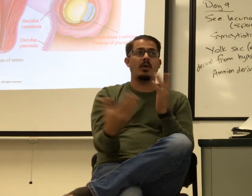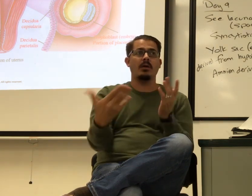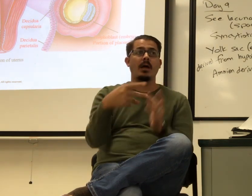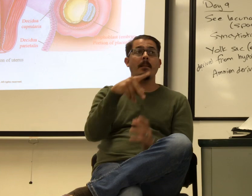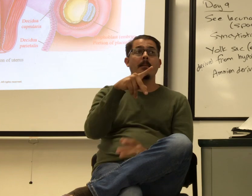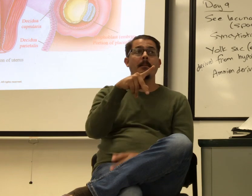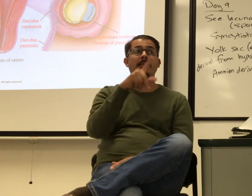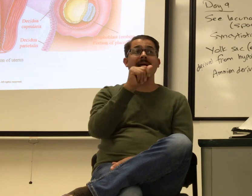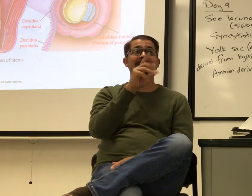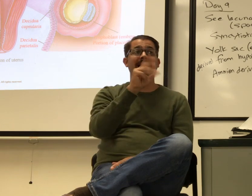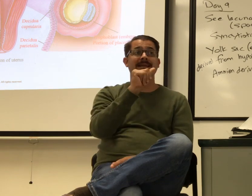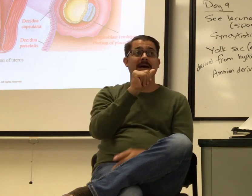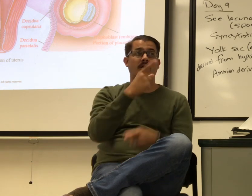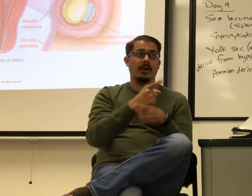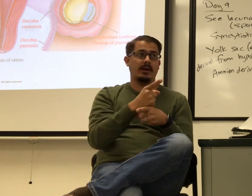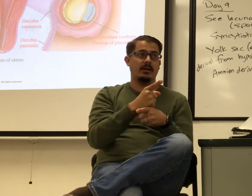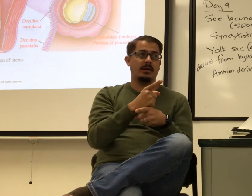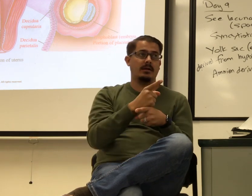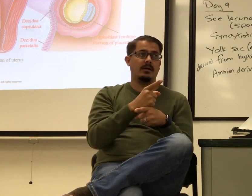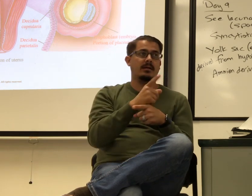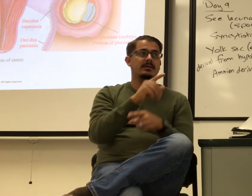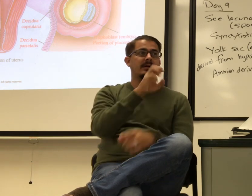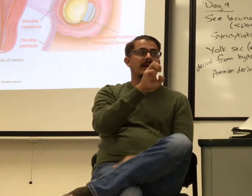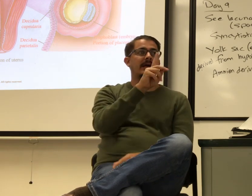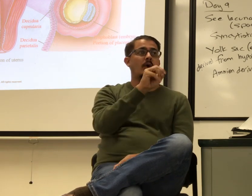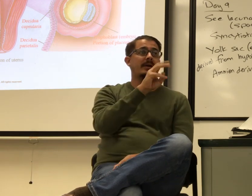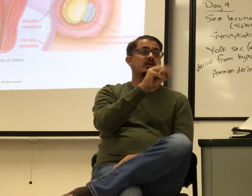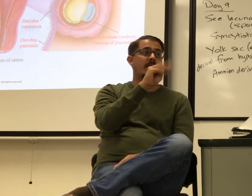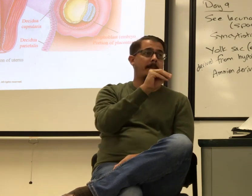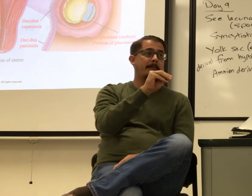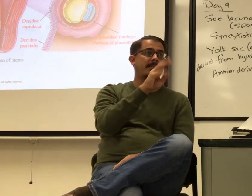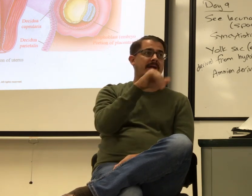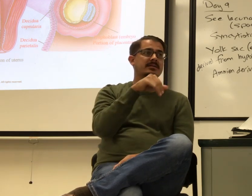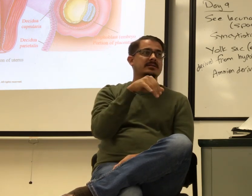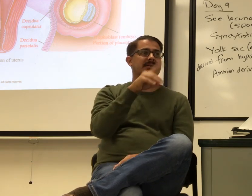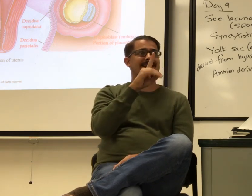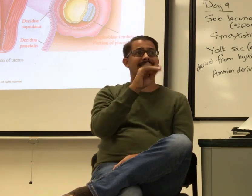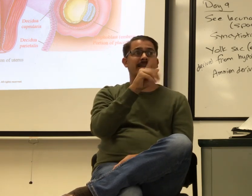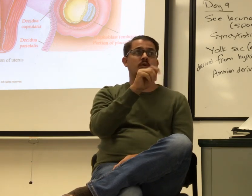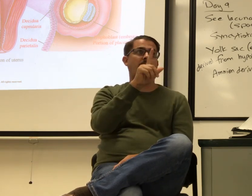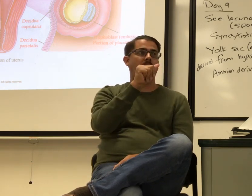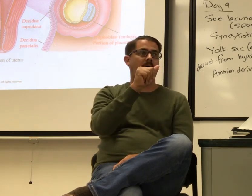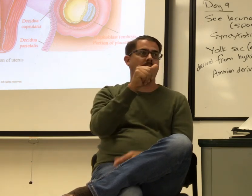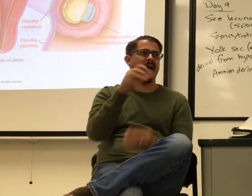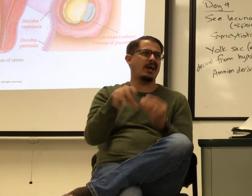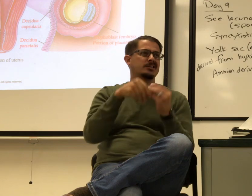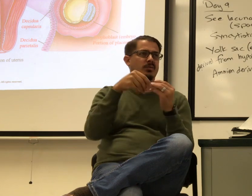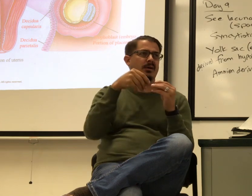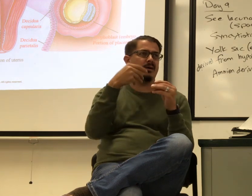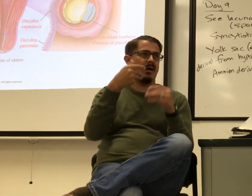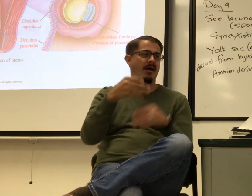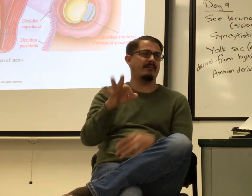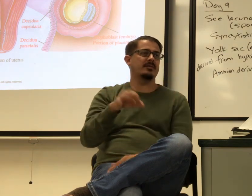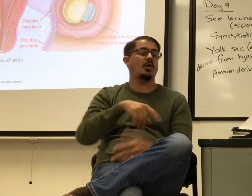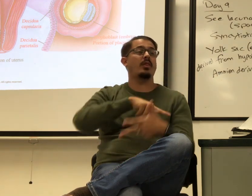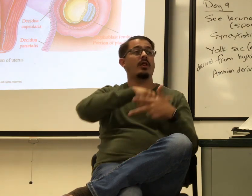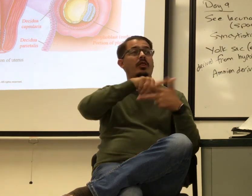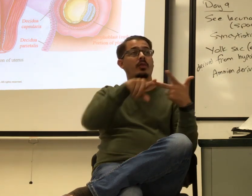right? Which is endometrium, which is decidua. So the